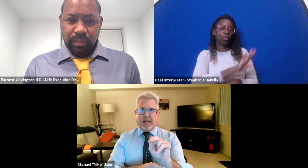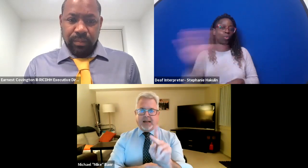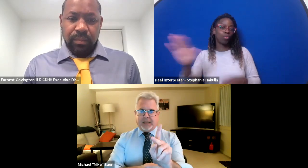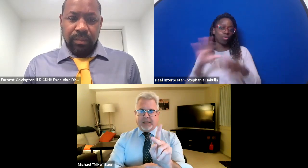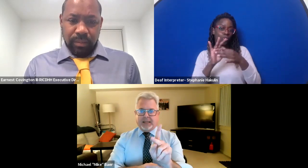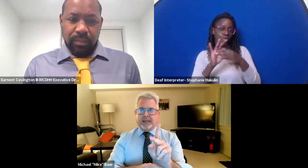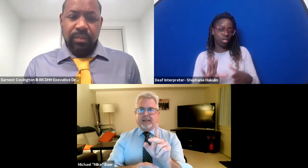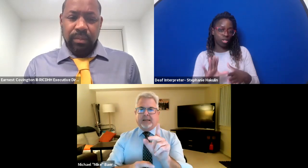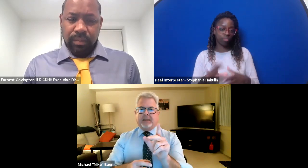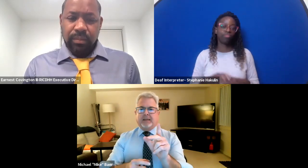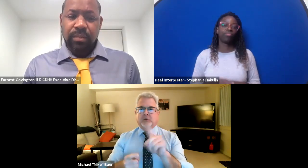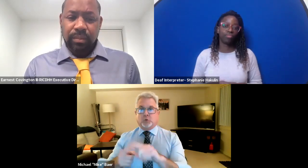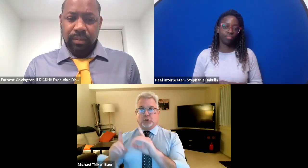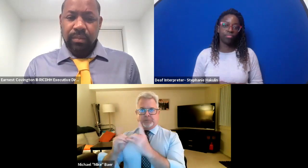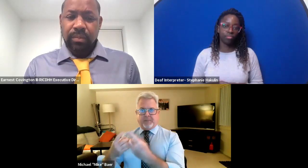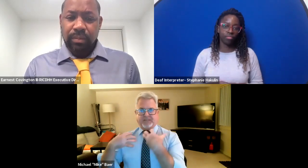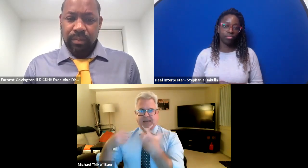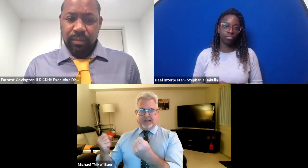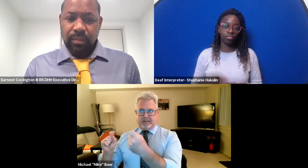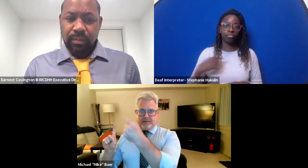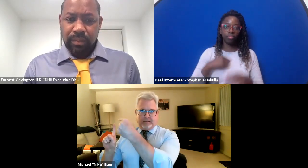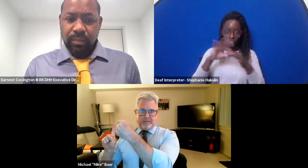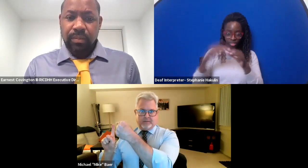I'm basically your link, your